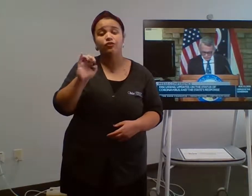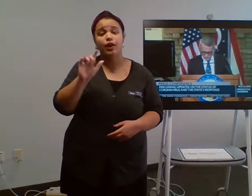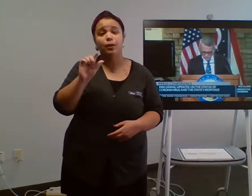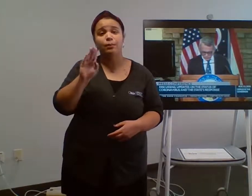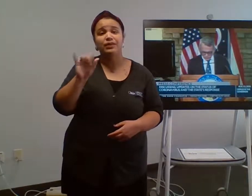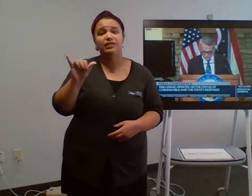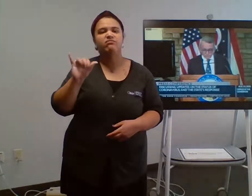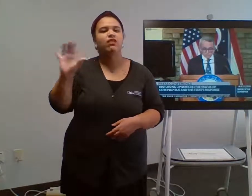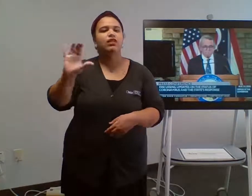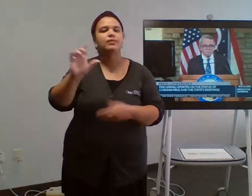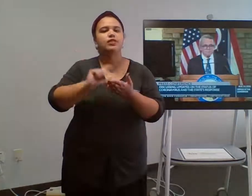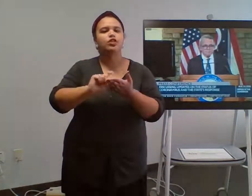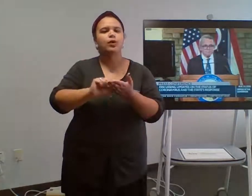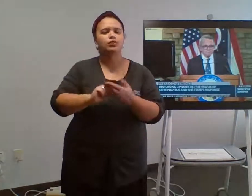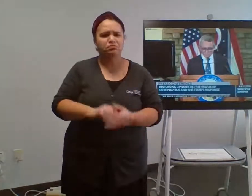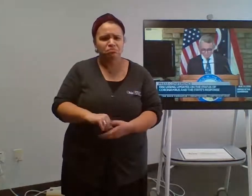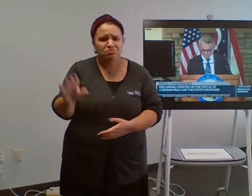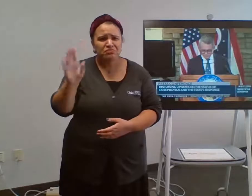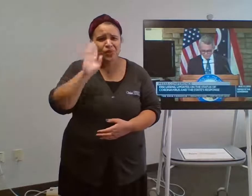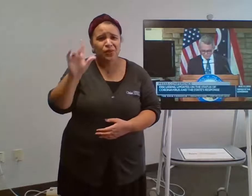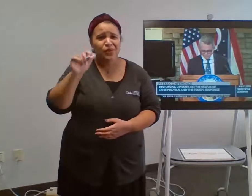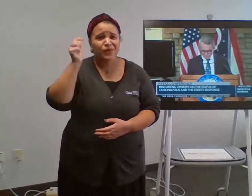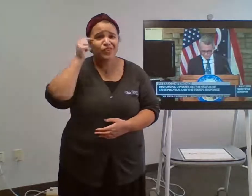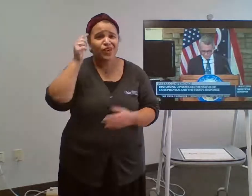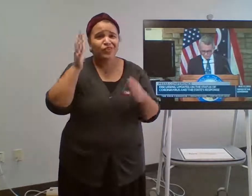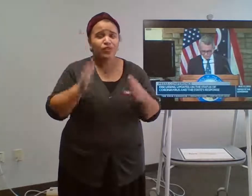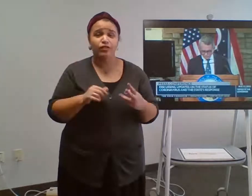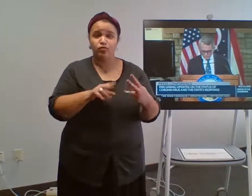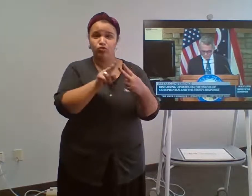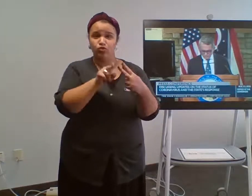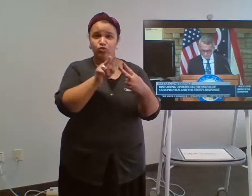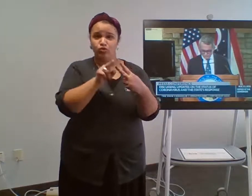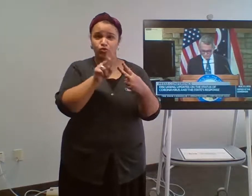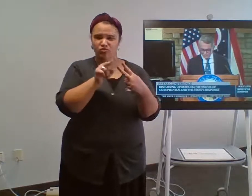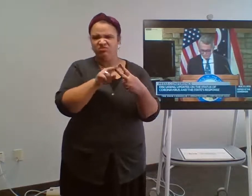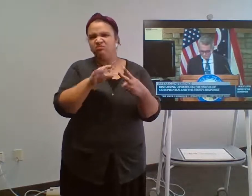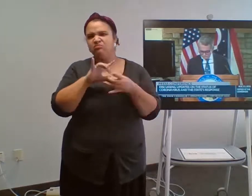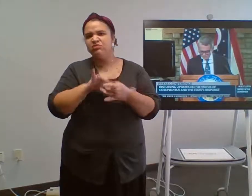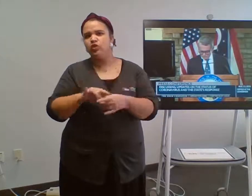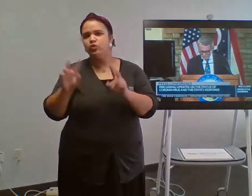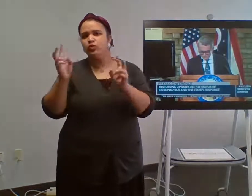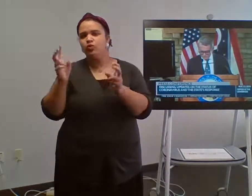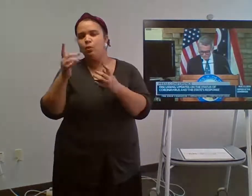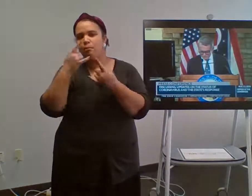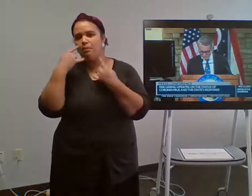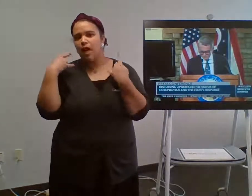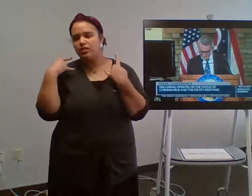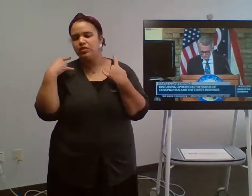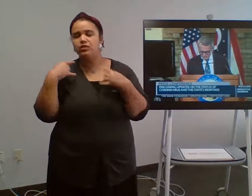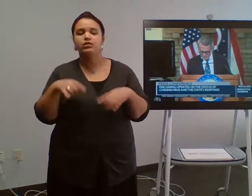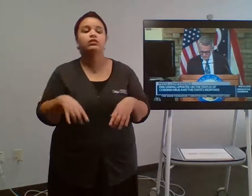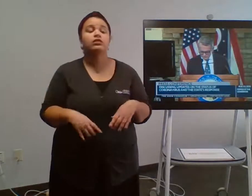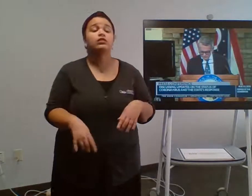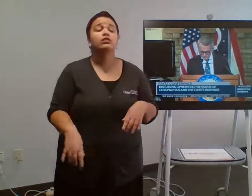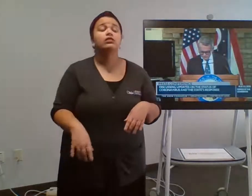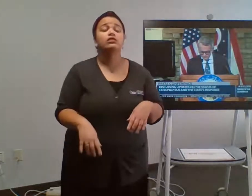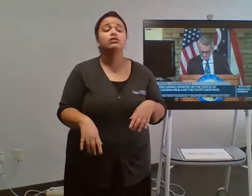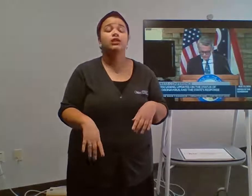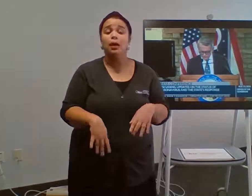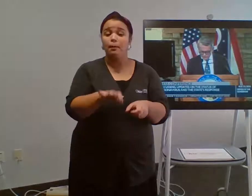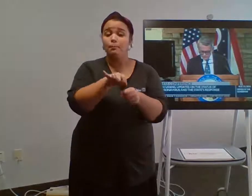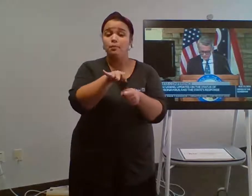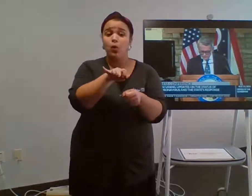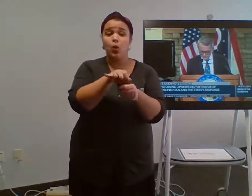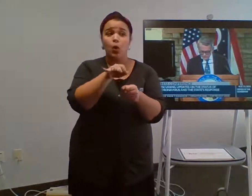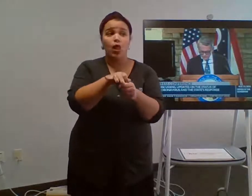Hey, Governor. I've got a two-parter for you today on masks. One, how will the state enforce mask wearing at polling